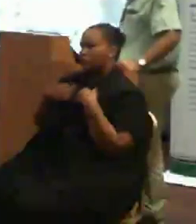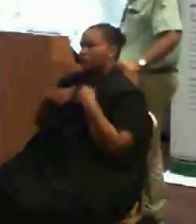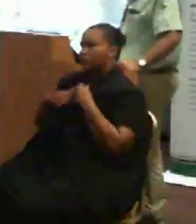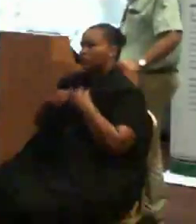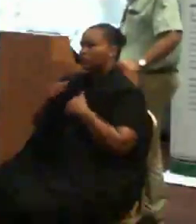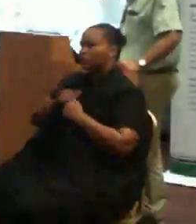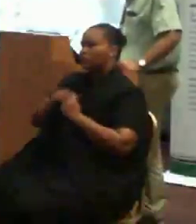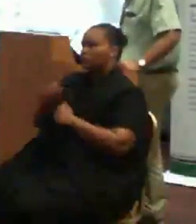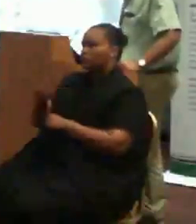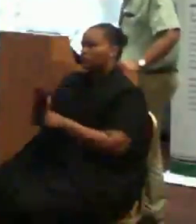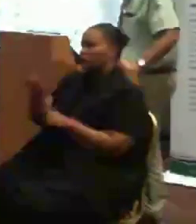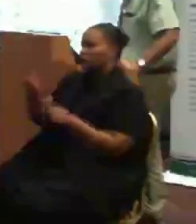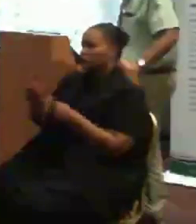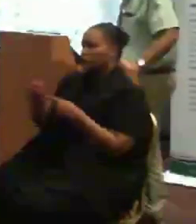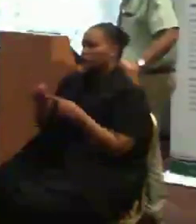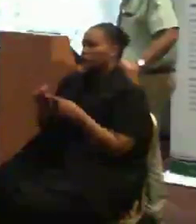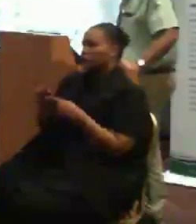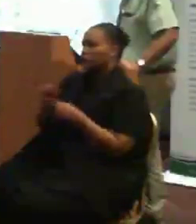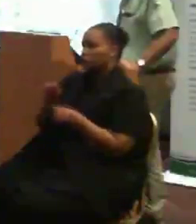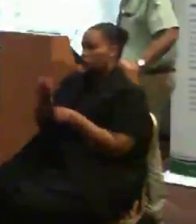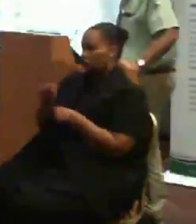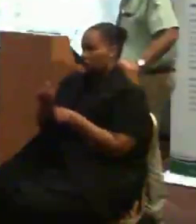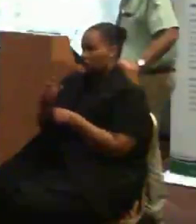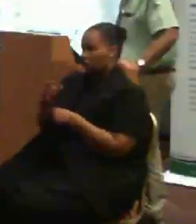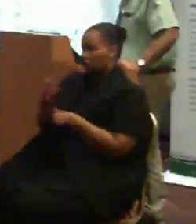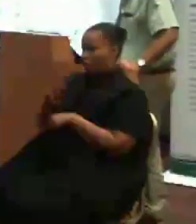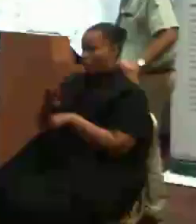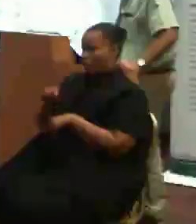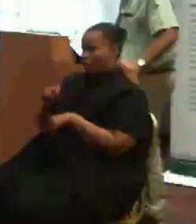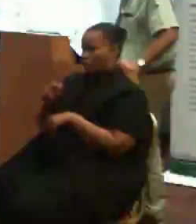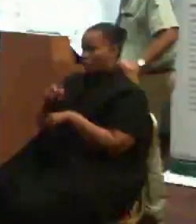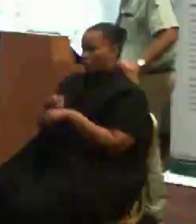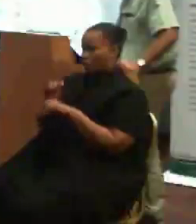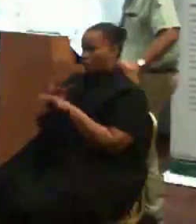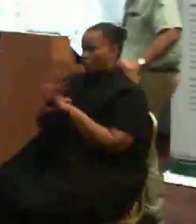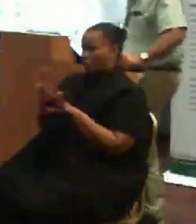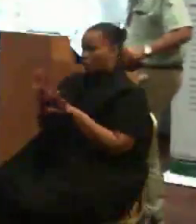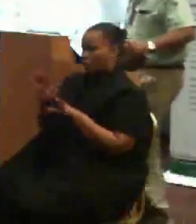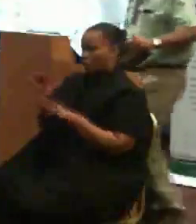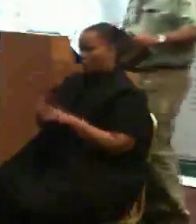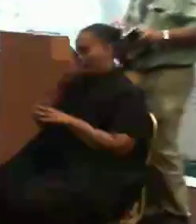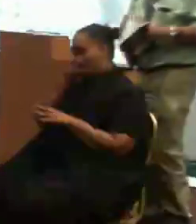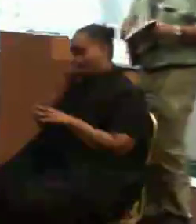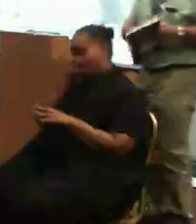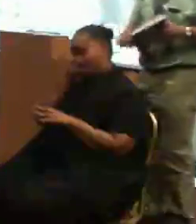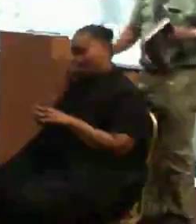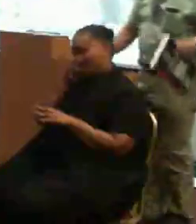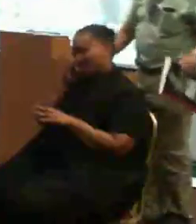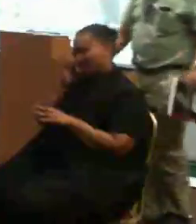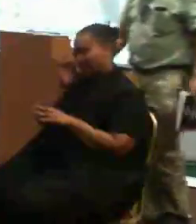Just a few questions of clarity. If you go to your